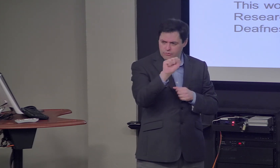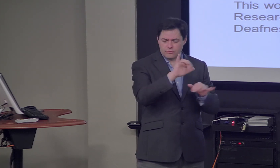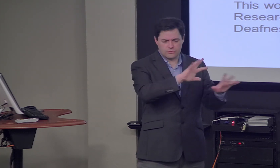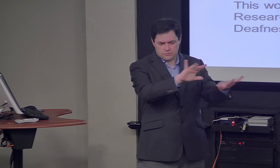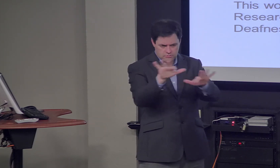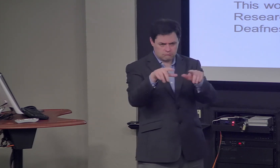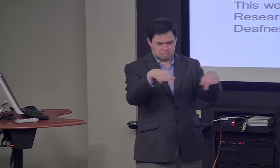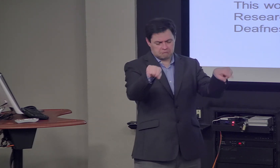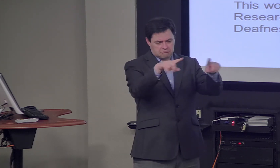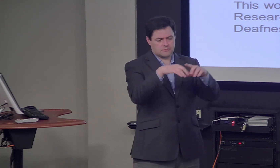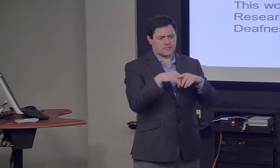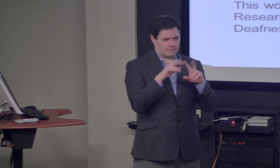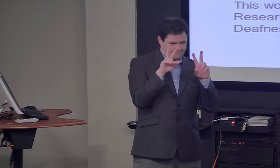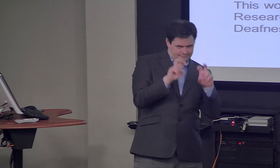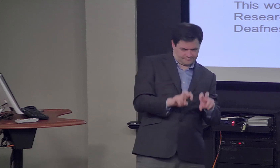and Jenny Barnes,